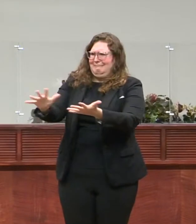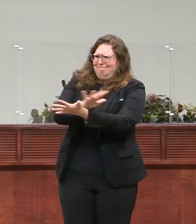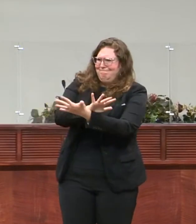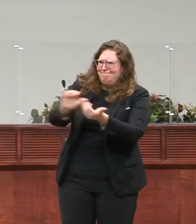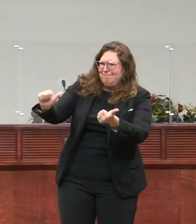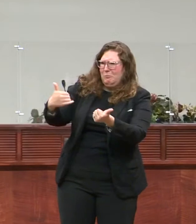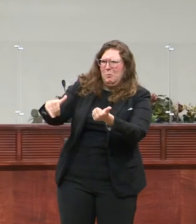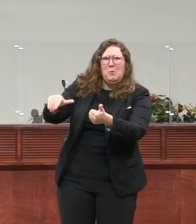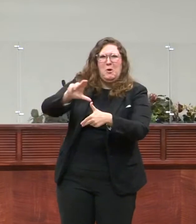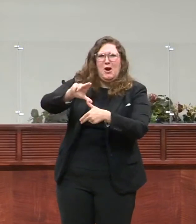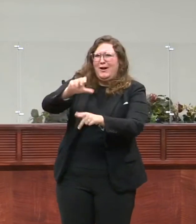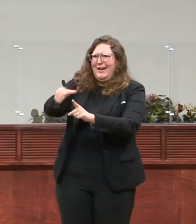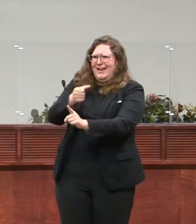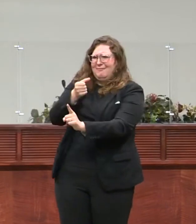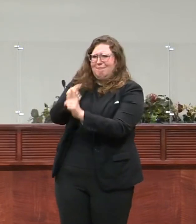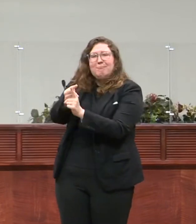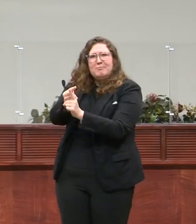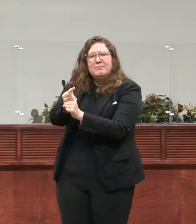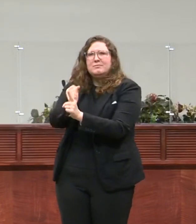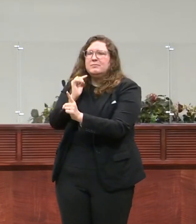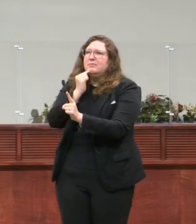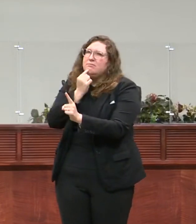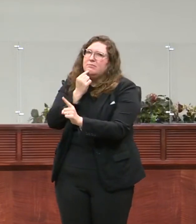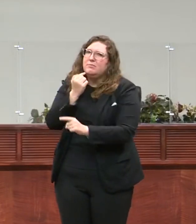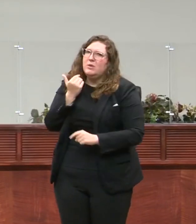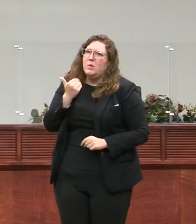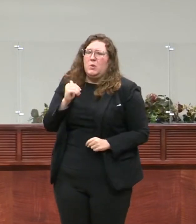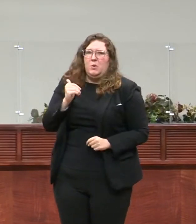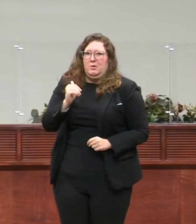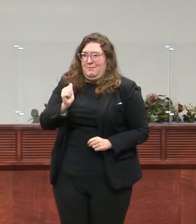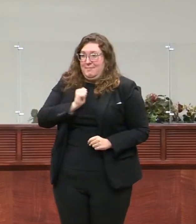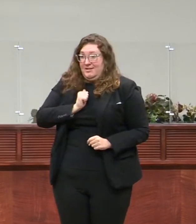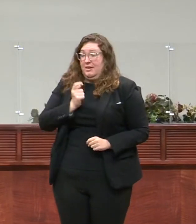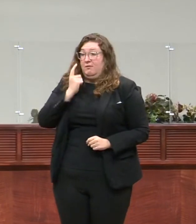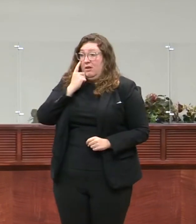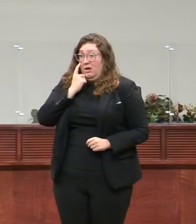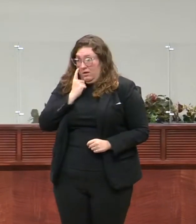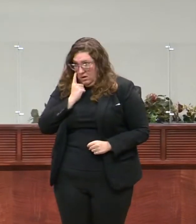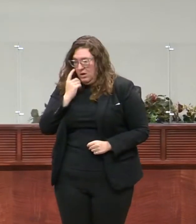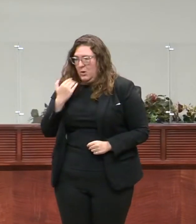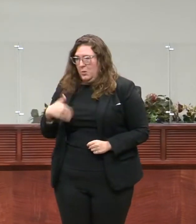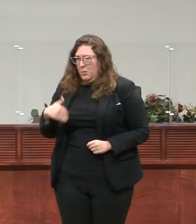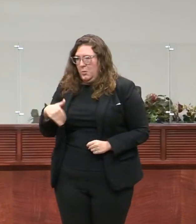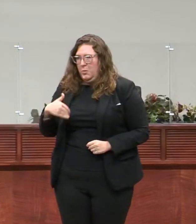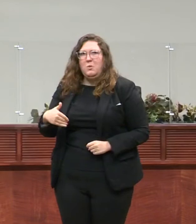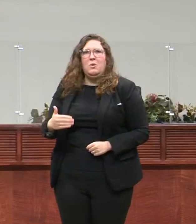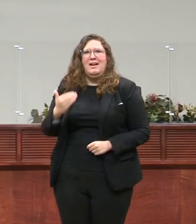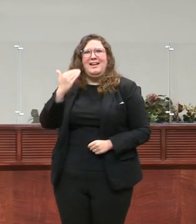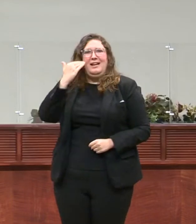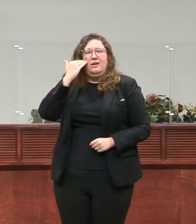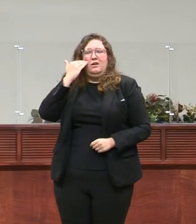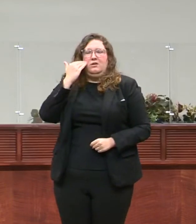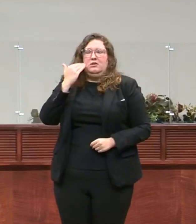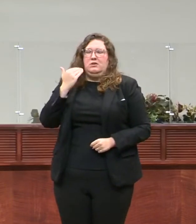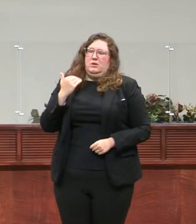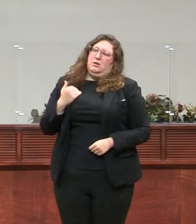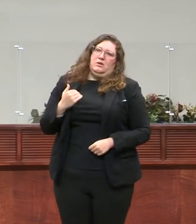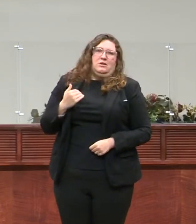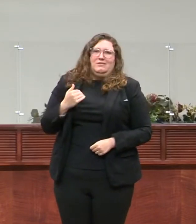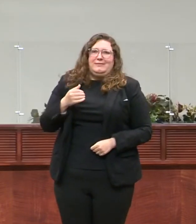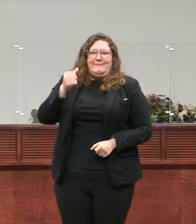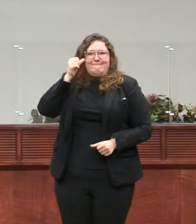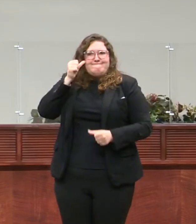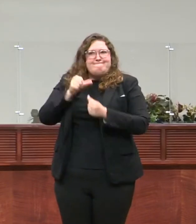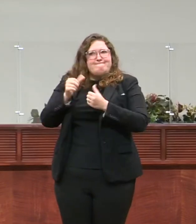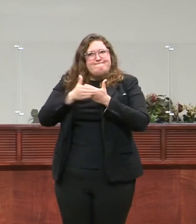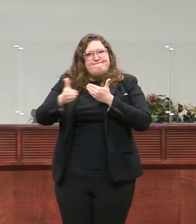Katrina firsthand, and I know that it is a significant event for those who live in that area. And